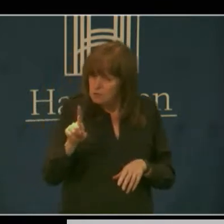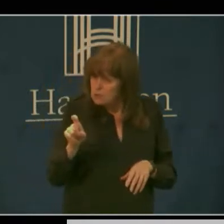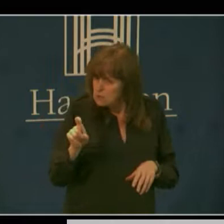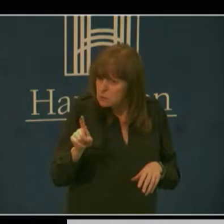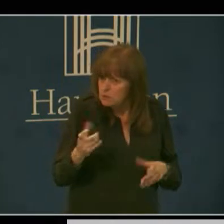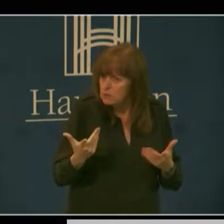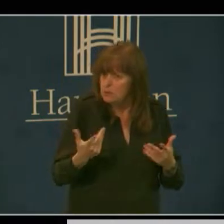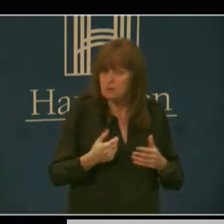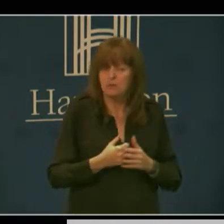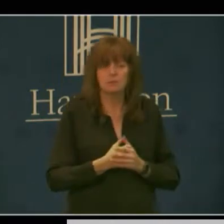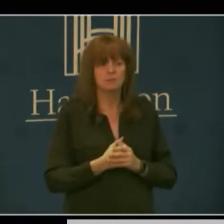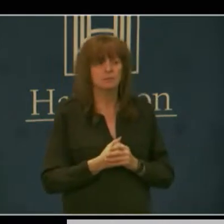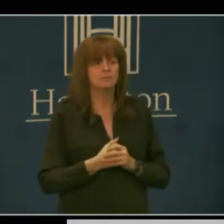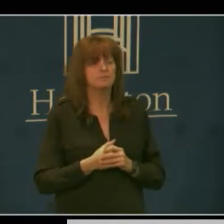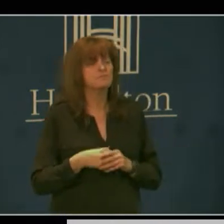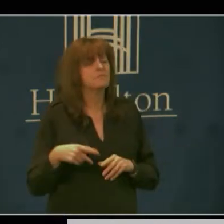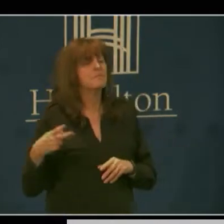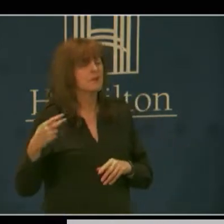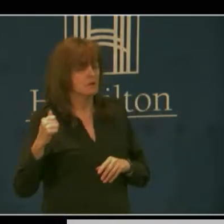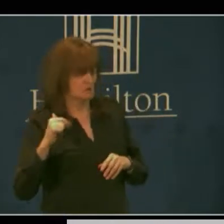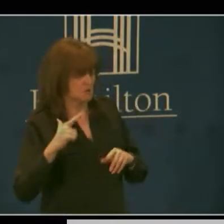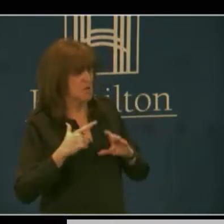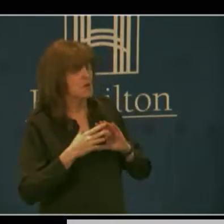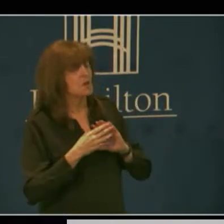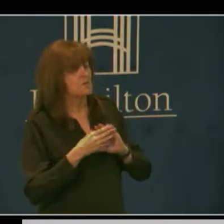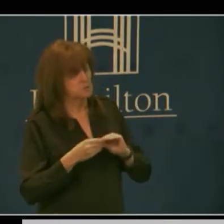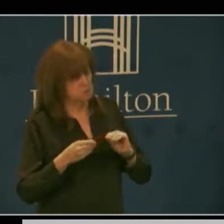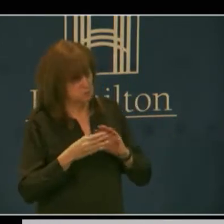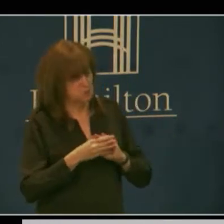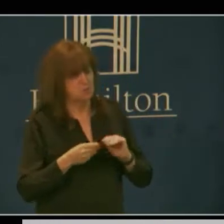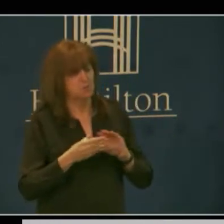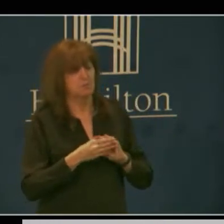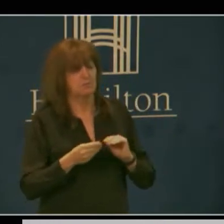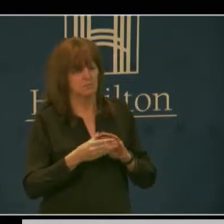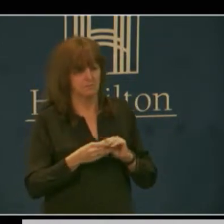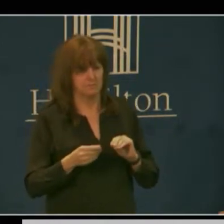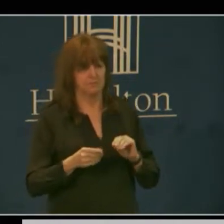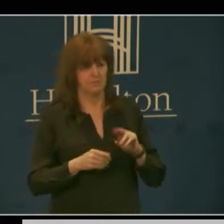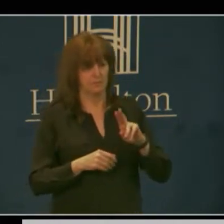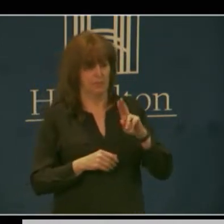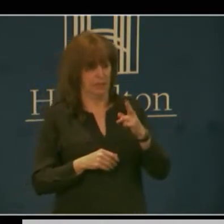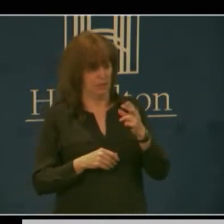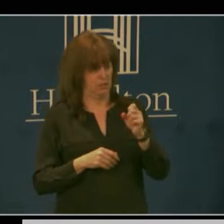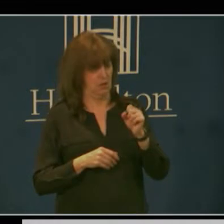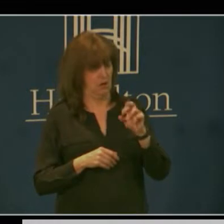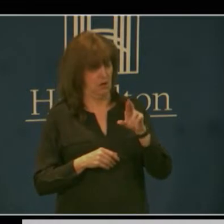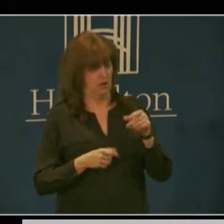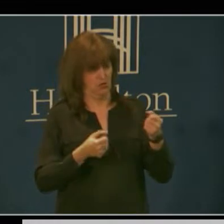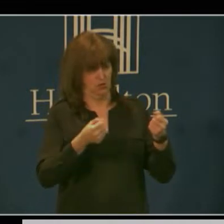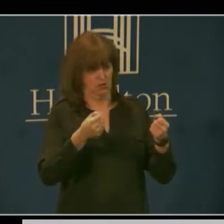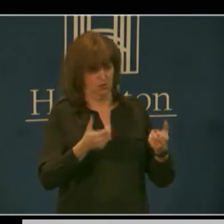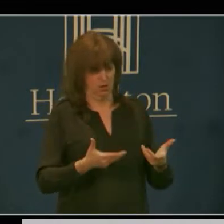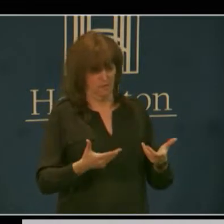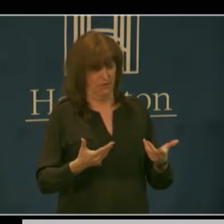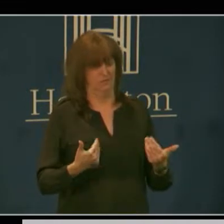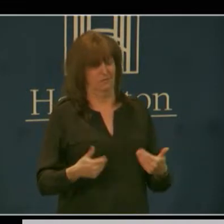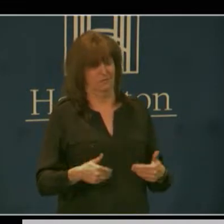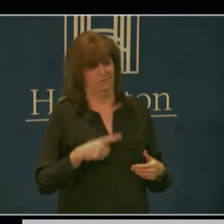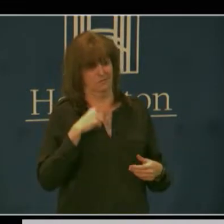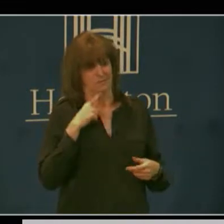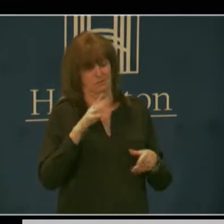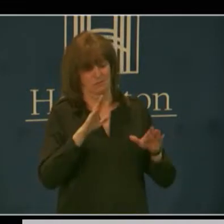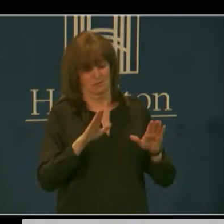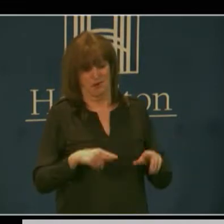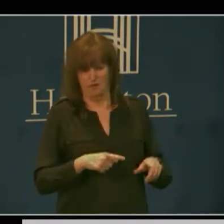operators first, because they're doing a great job of keeping our transit system moving. So we did put in a number of things that are helping